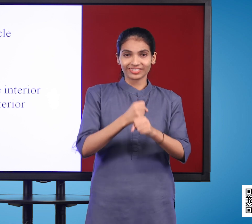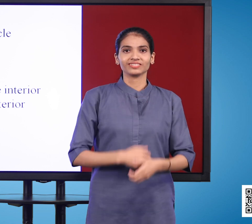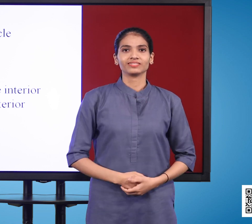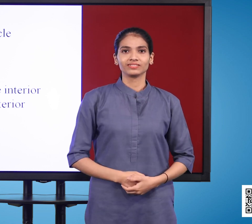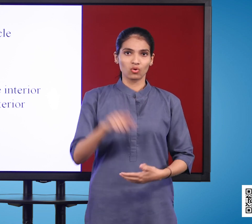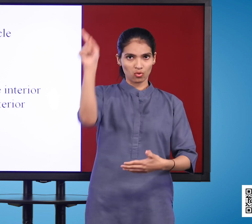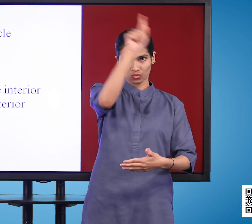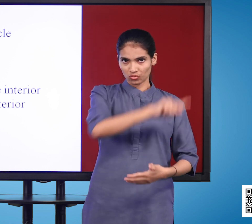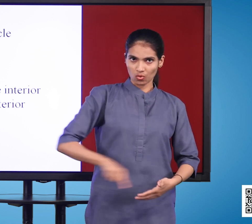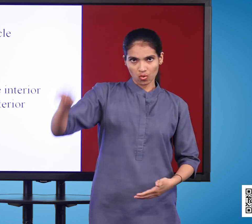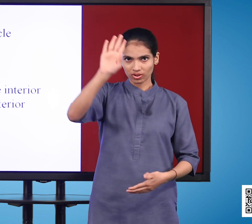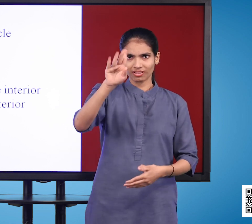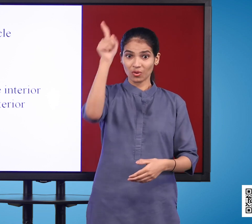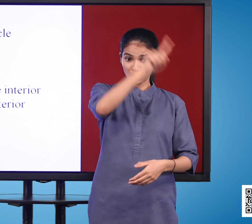G. A sector.